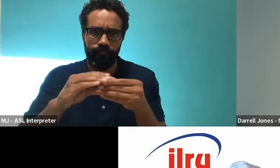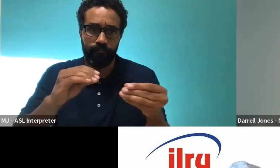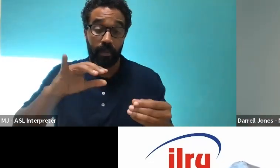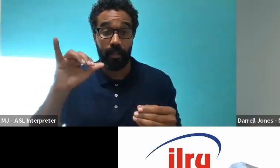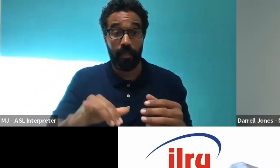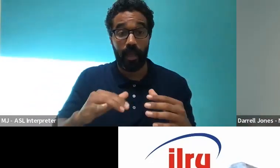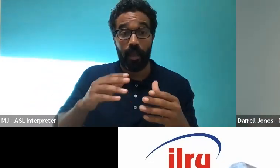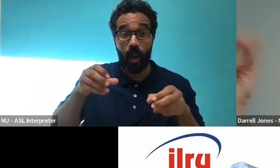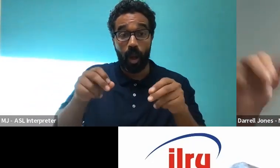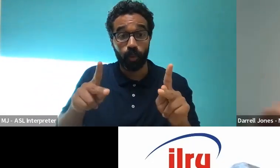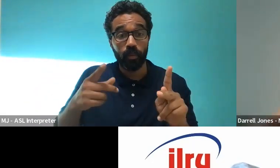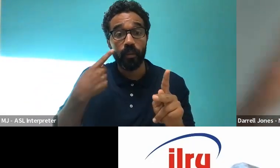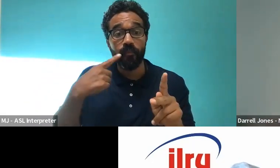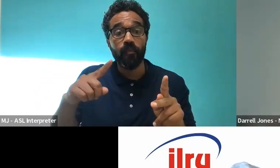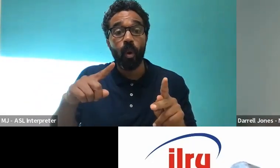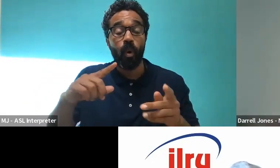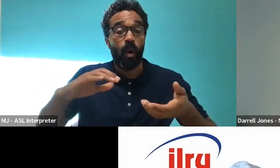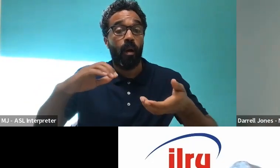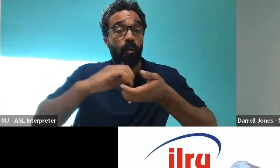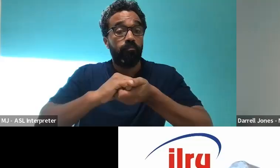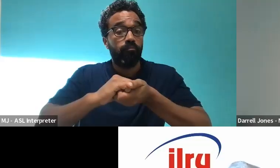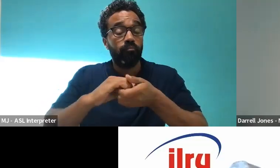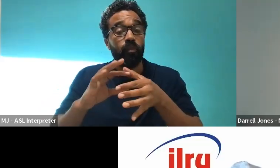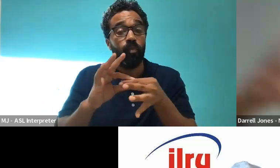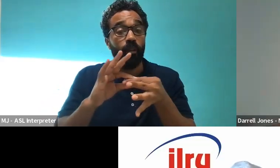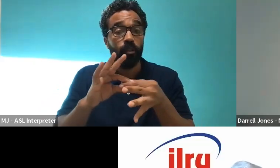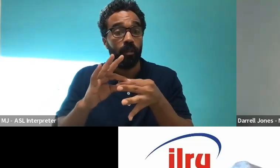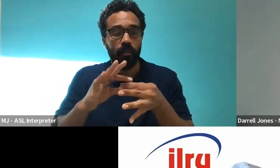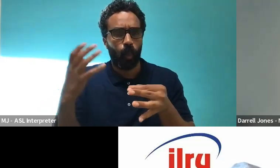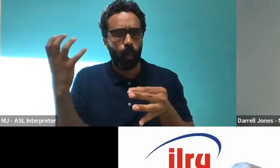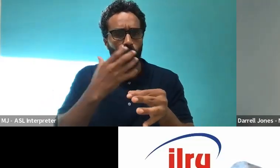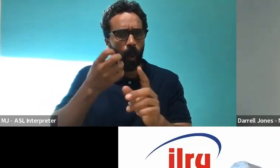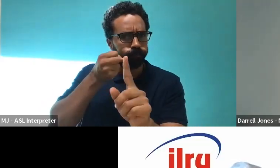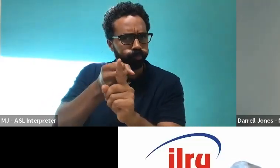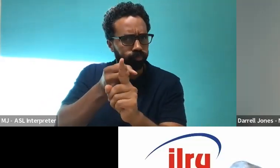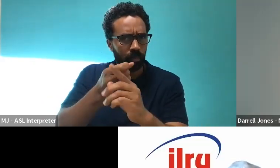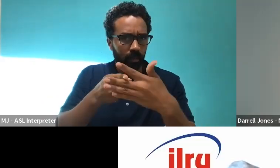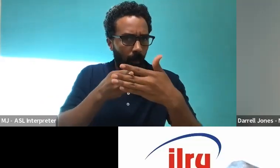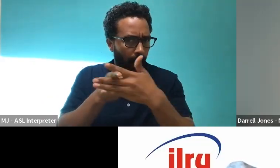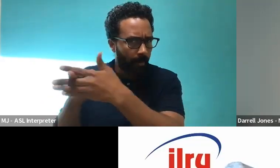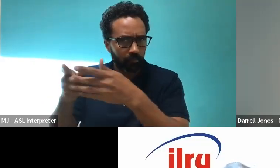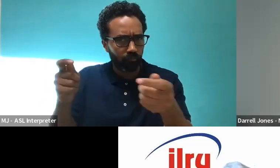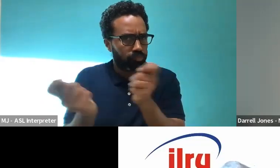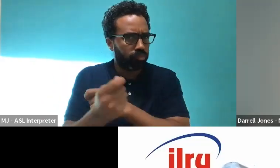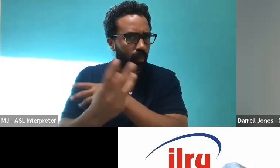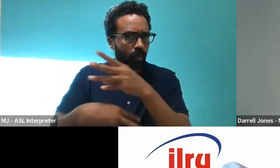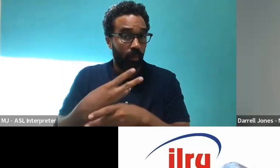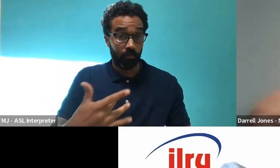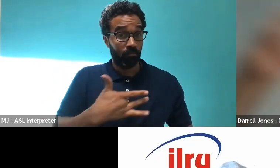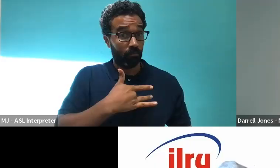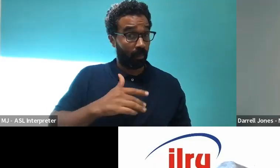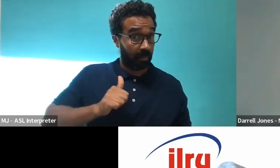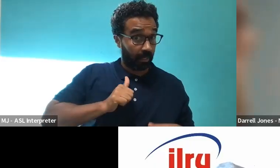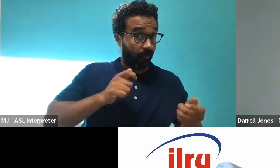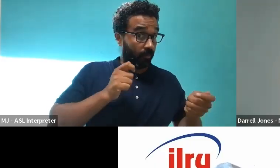opportunity was beginning to transform the world. It was beginning to transform me personally. Yes.